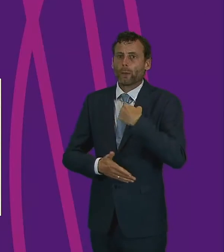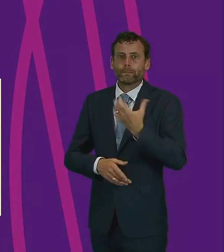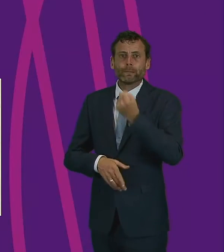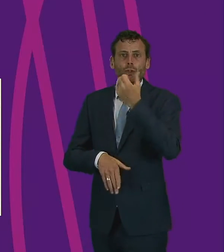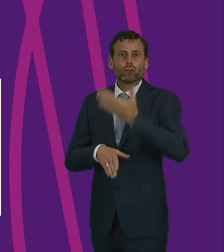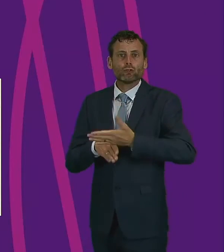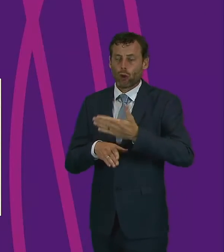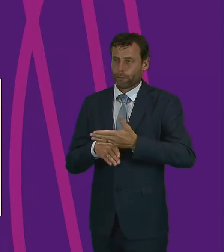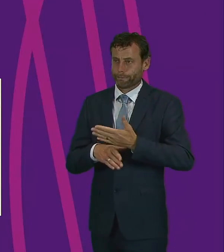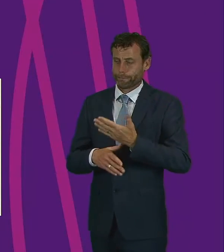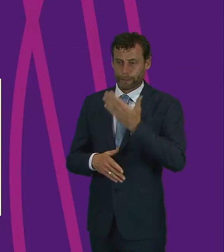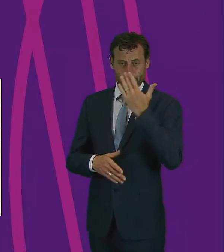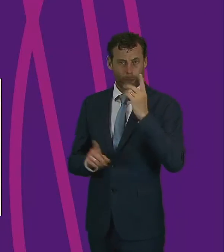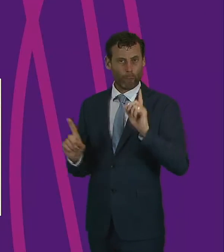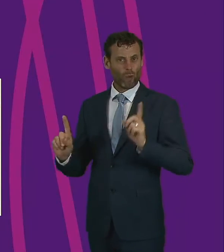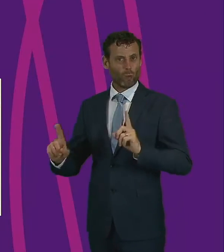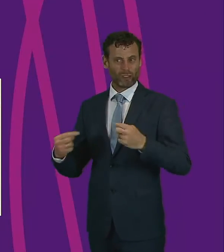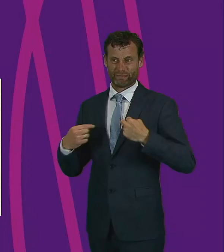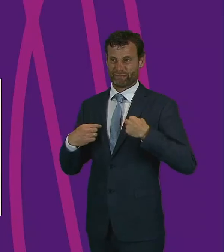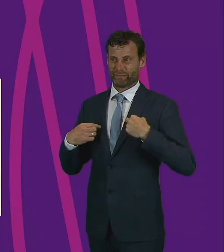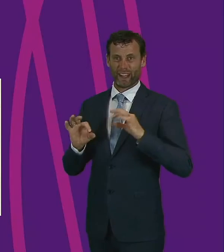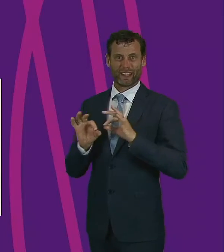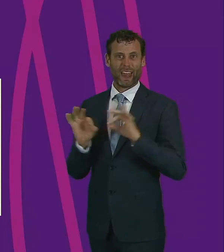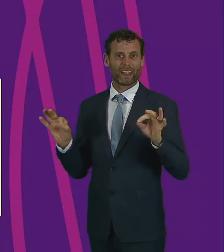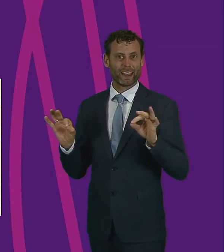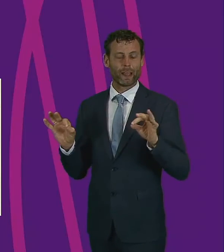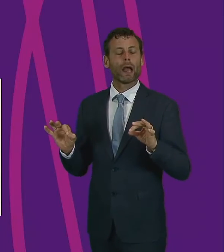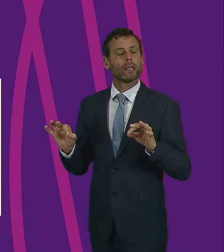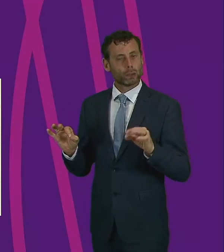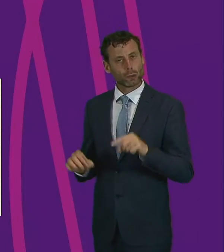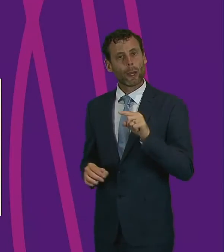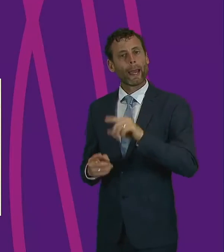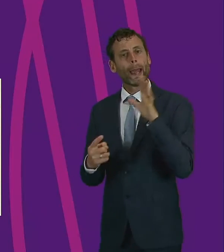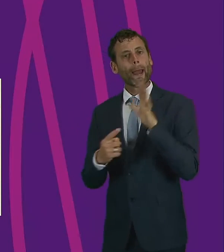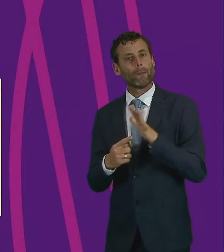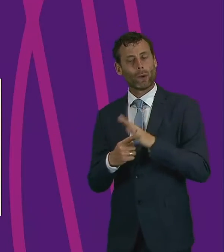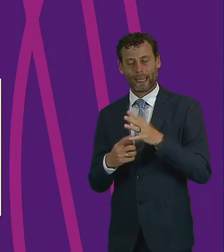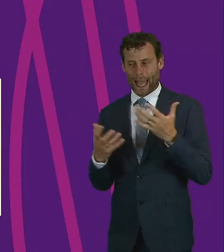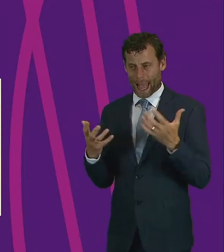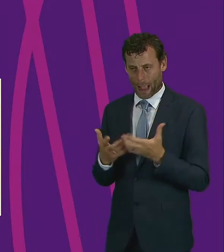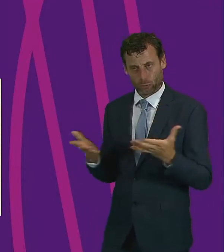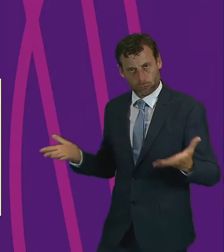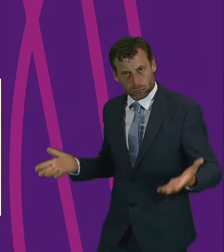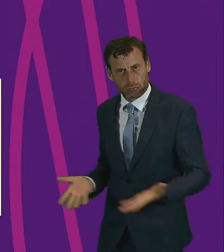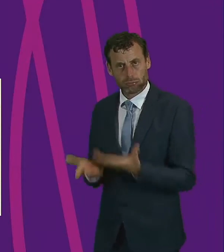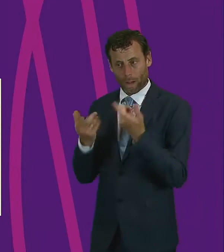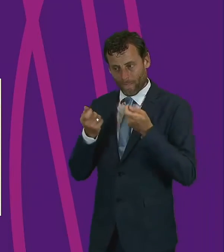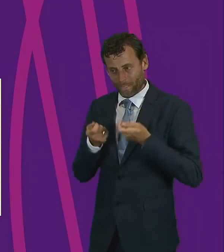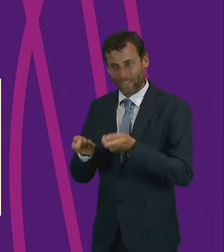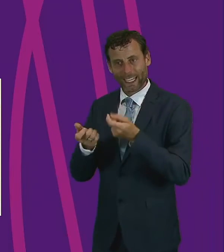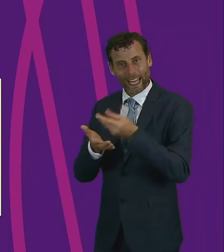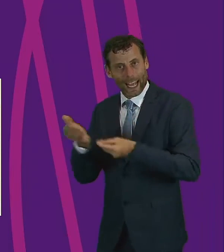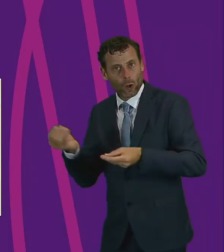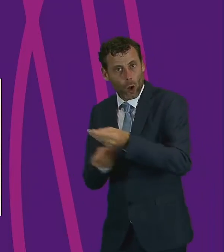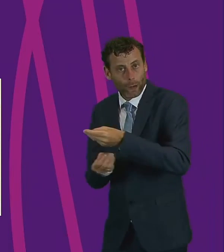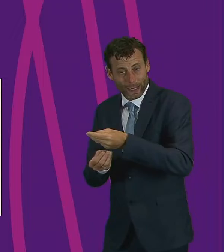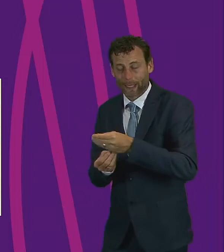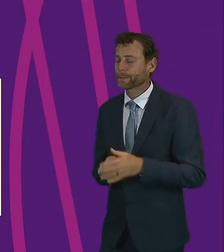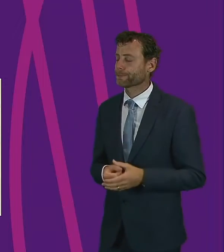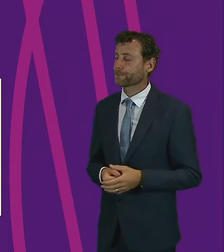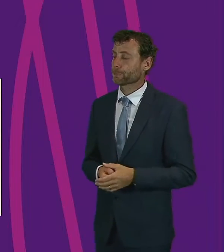prospect of a bleak future. So it's important we kickstart the economy for all of those reasons, but also for the finances of the country. The